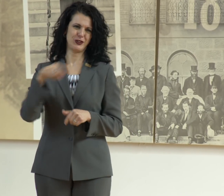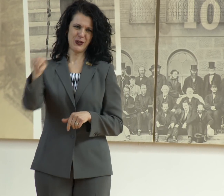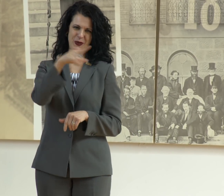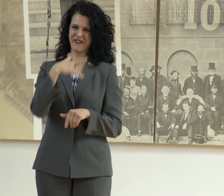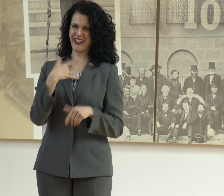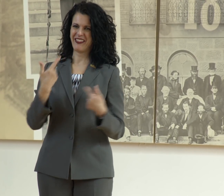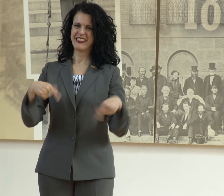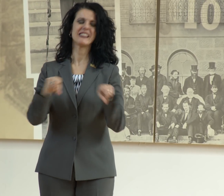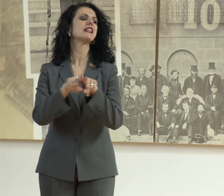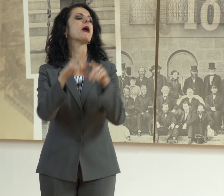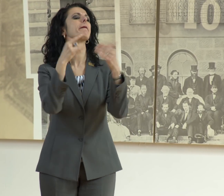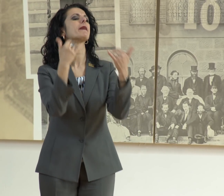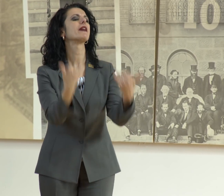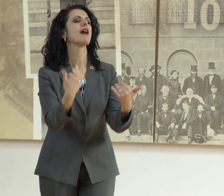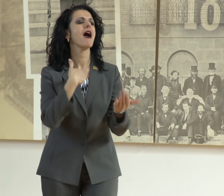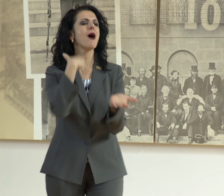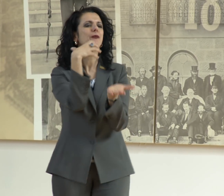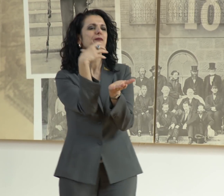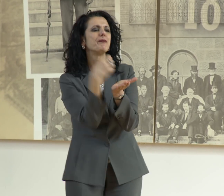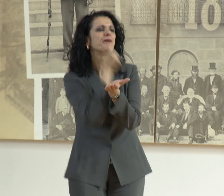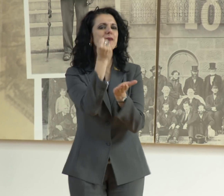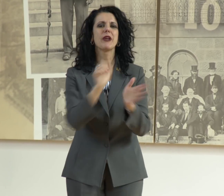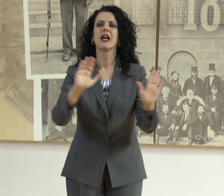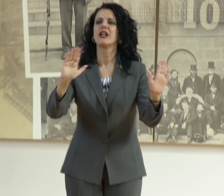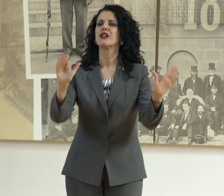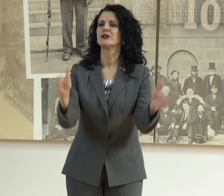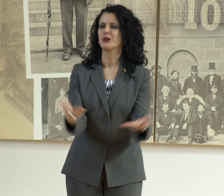Your remarks made me smile, and I'm sure we all feel the same way.